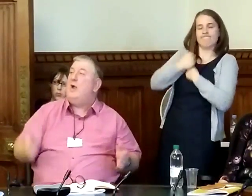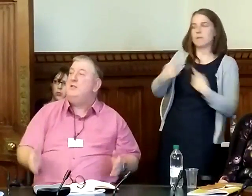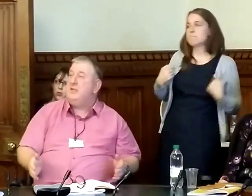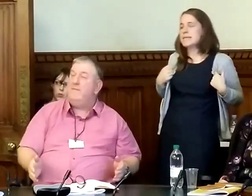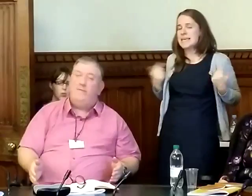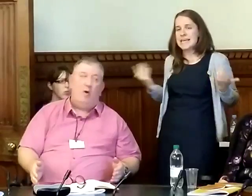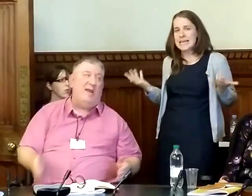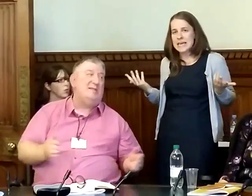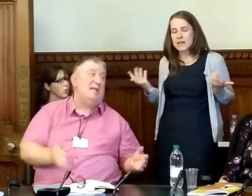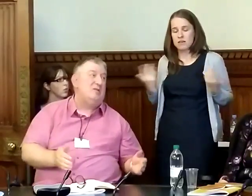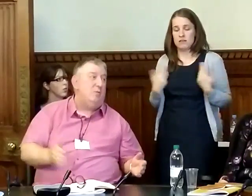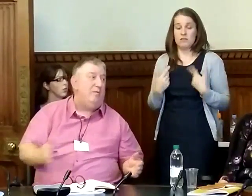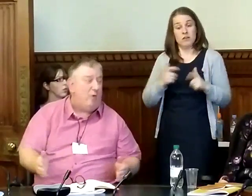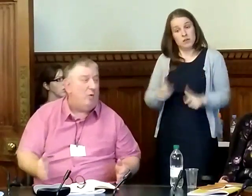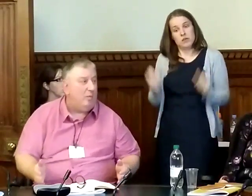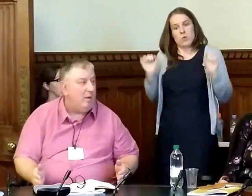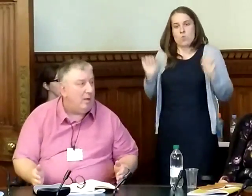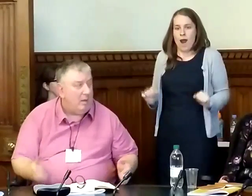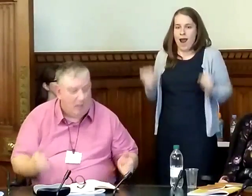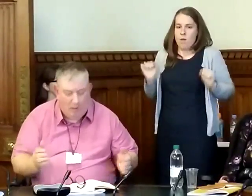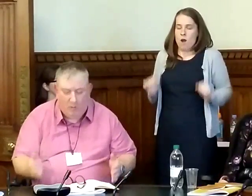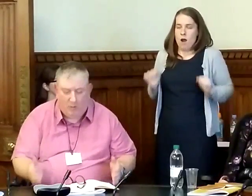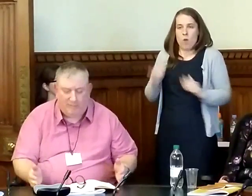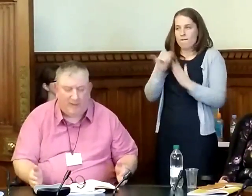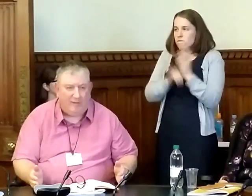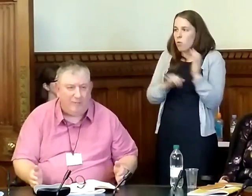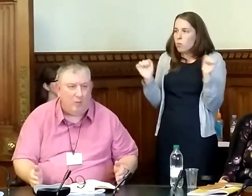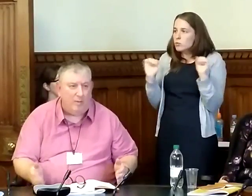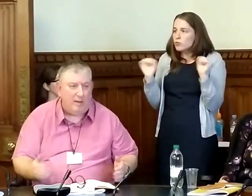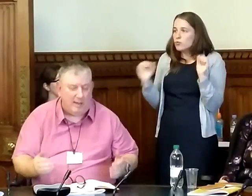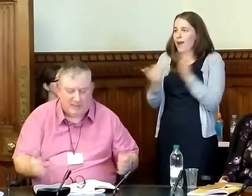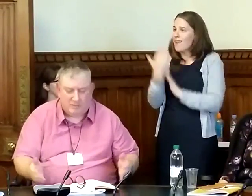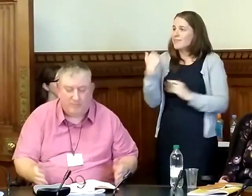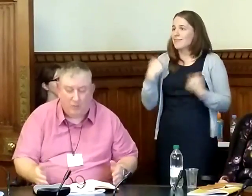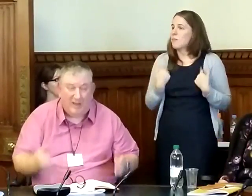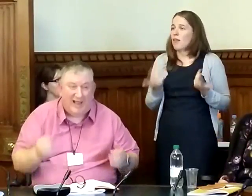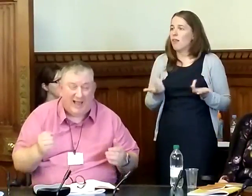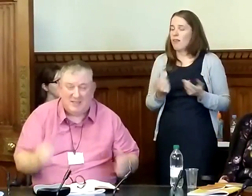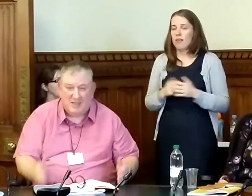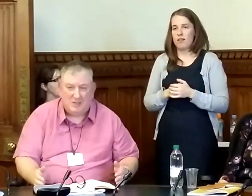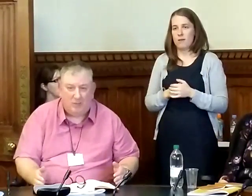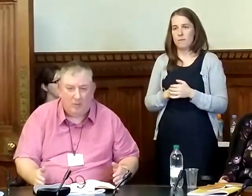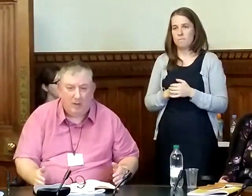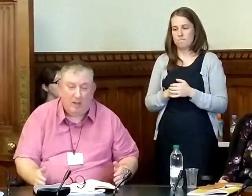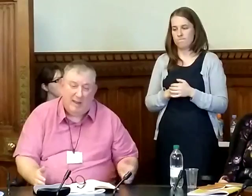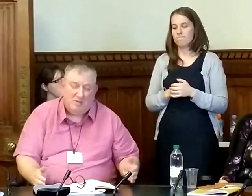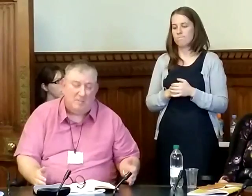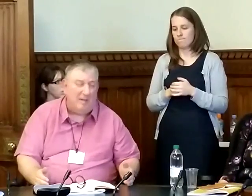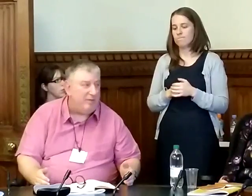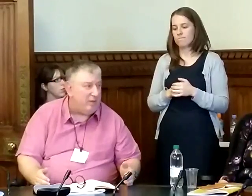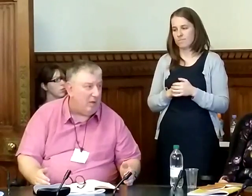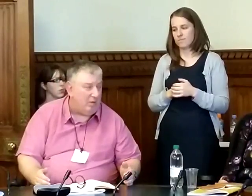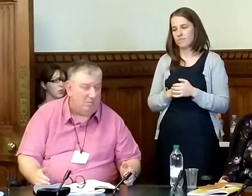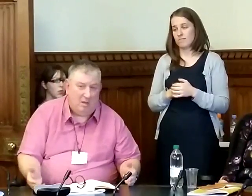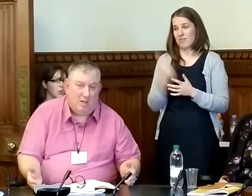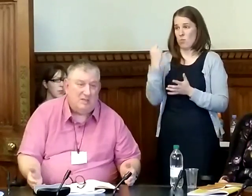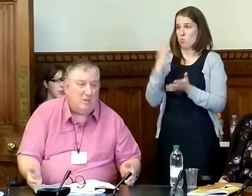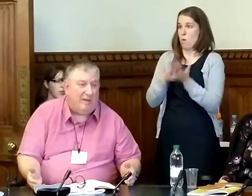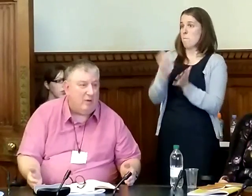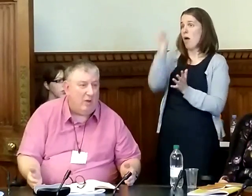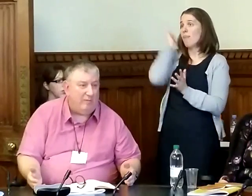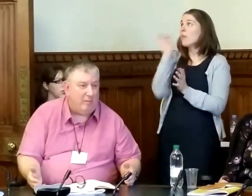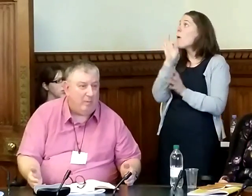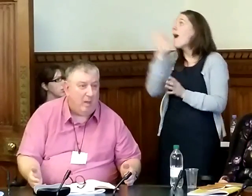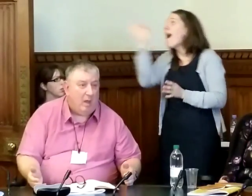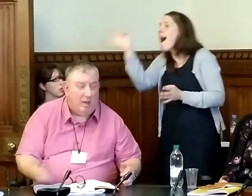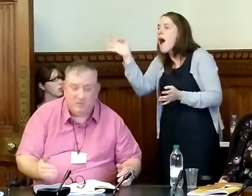I'm still waiting for an accessible form. I want the faith form, assessment form, accessible. That was a month ago.